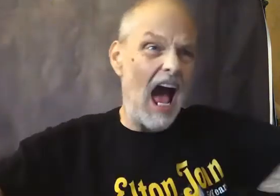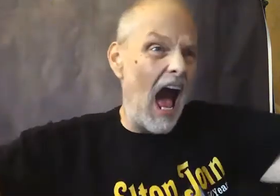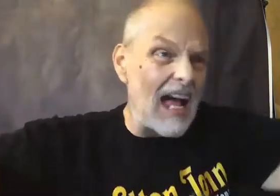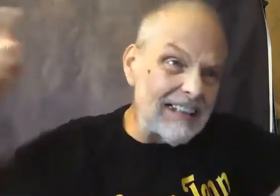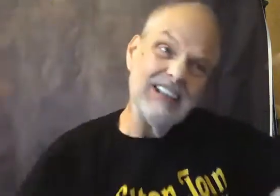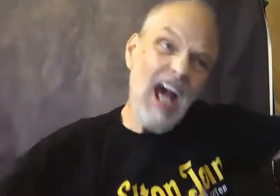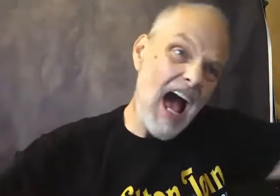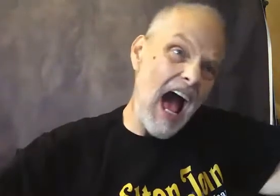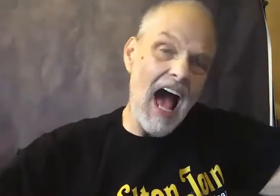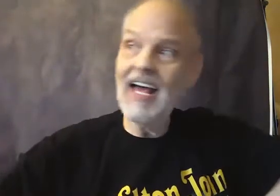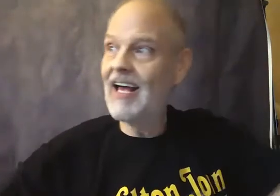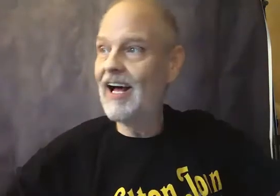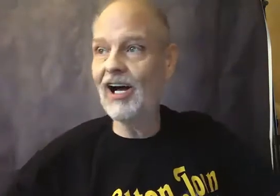Cha, cha.